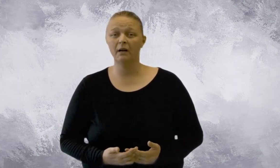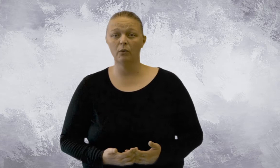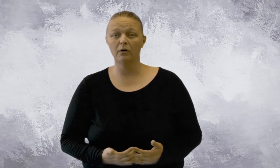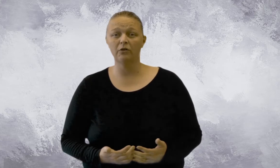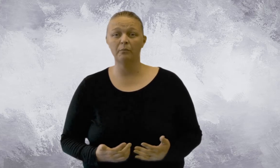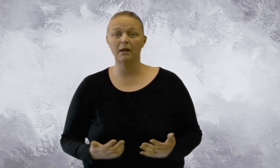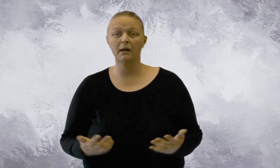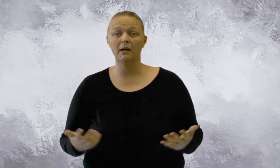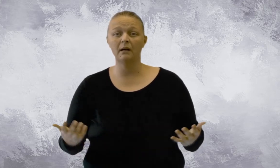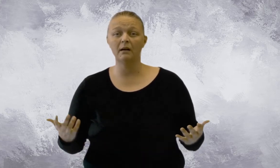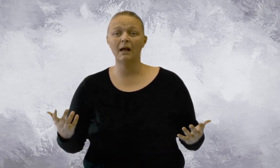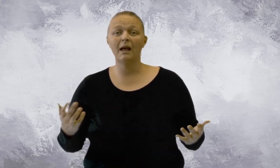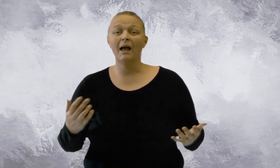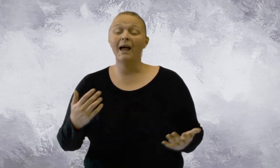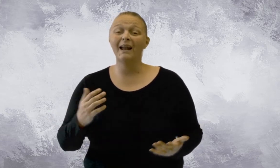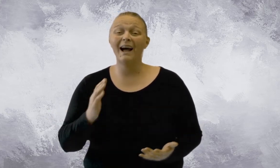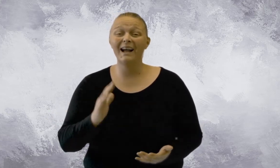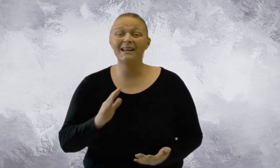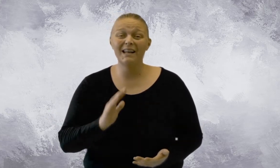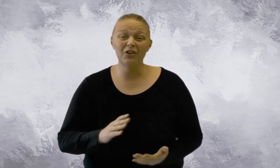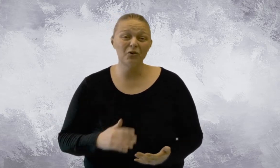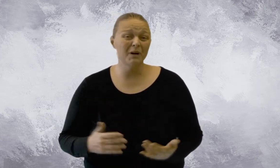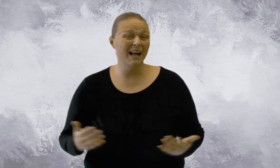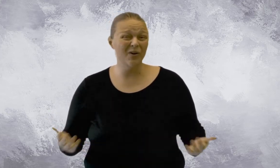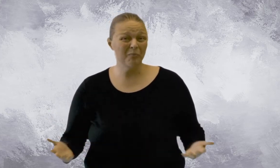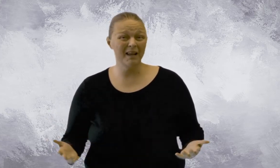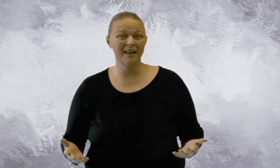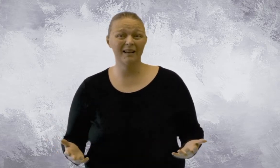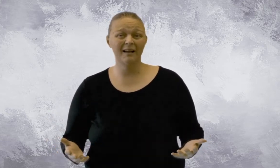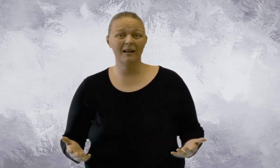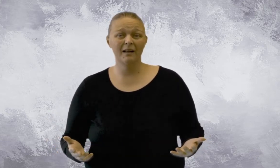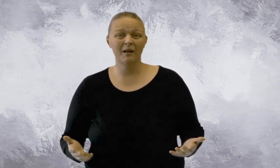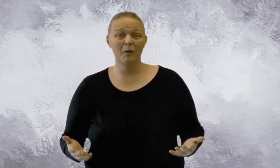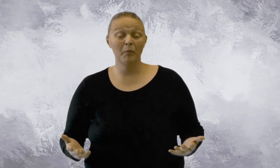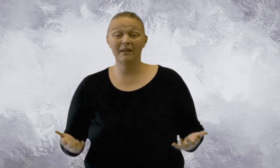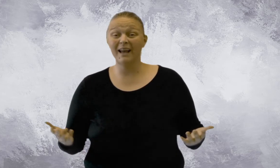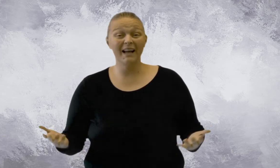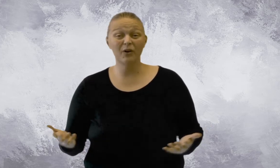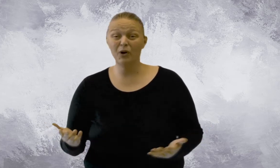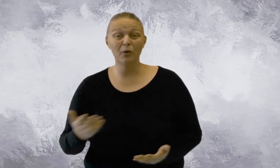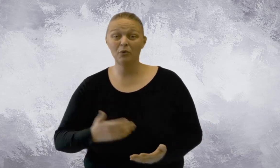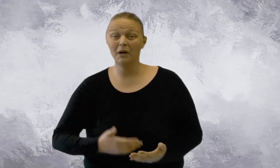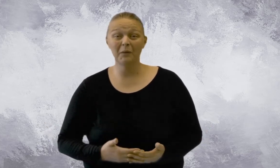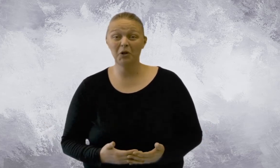or speaking, and I need you to help me because I don't know which one I'm